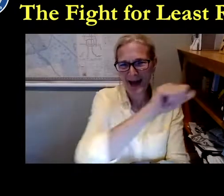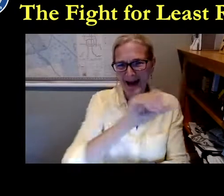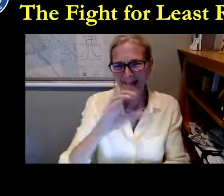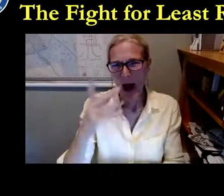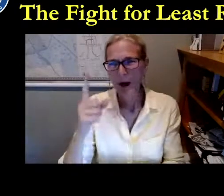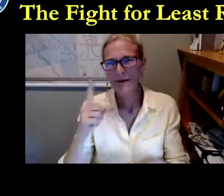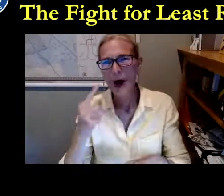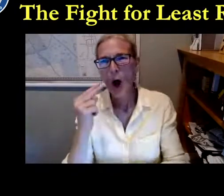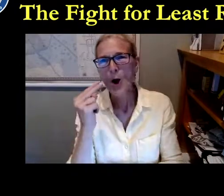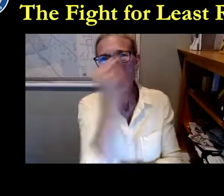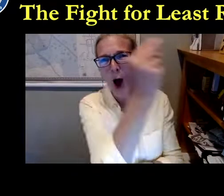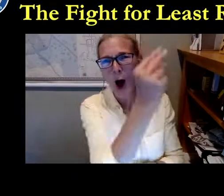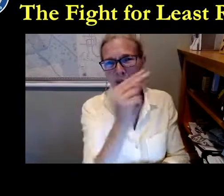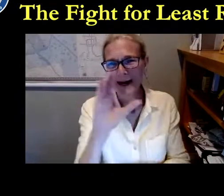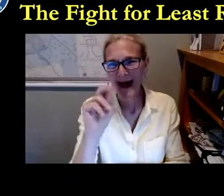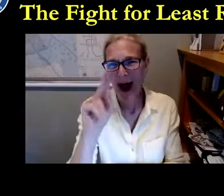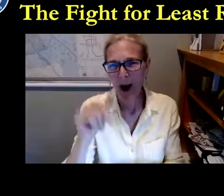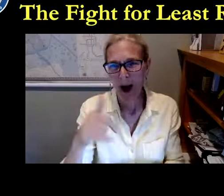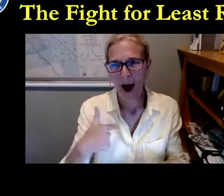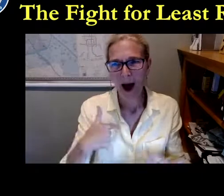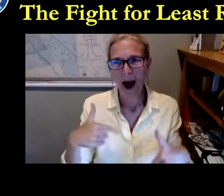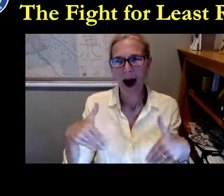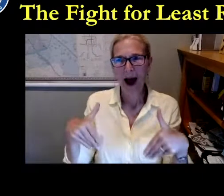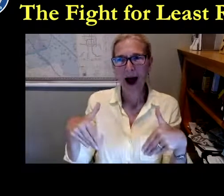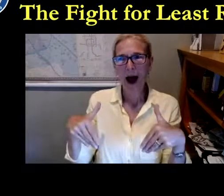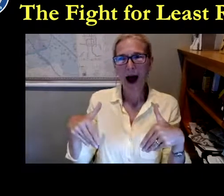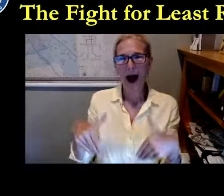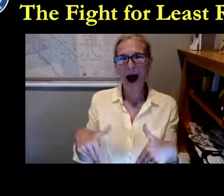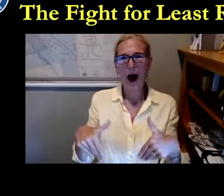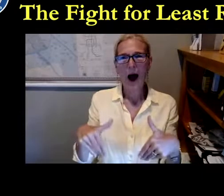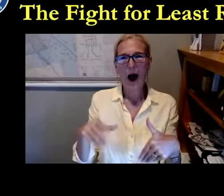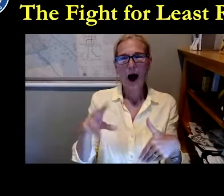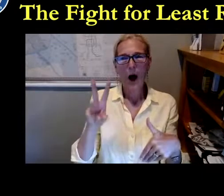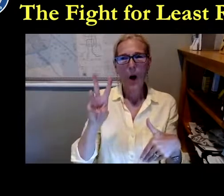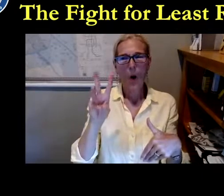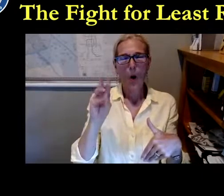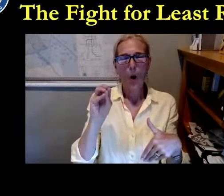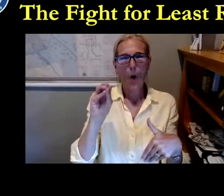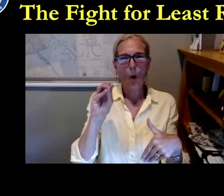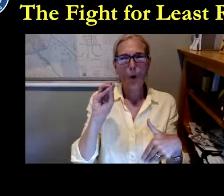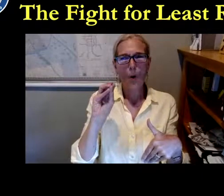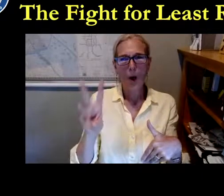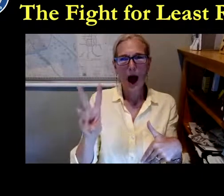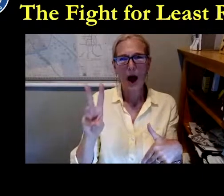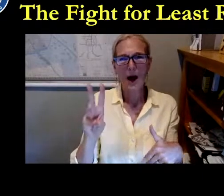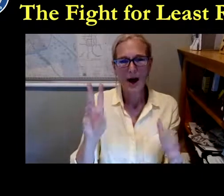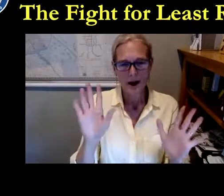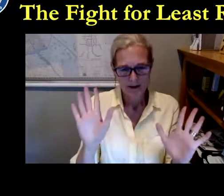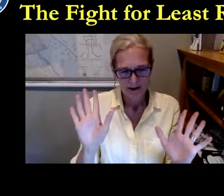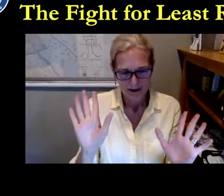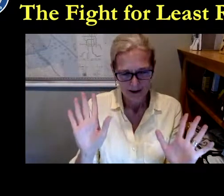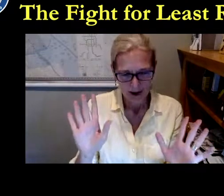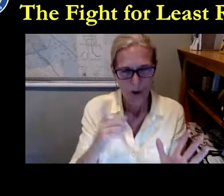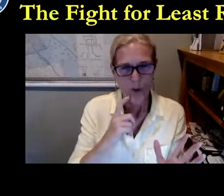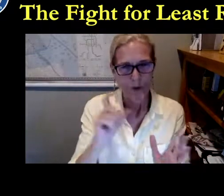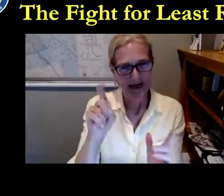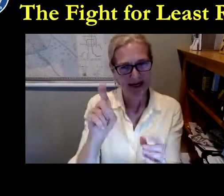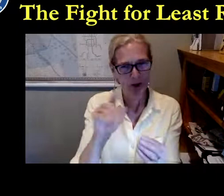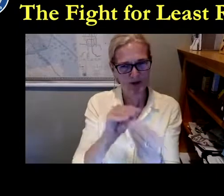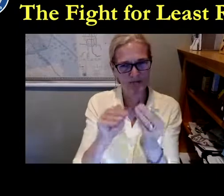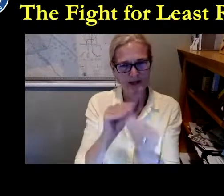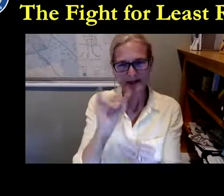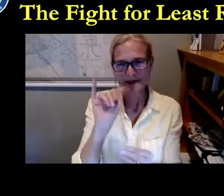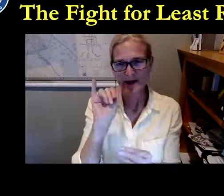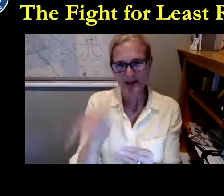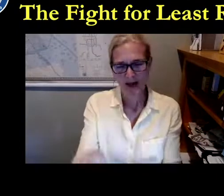education. And they referred me to to North County. I was